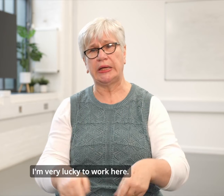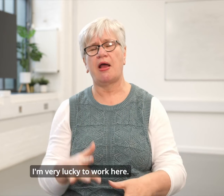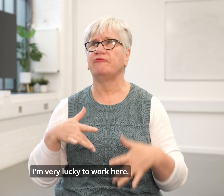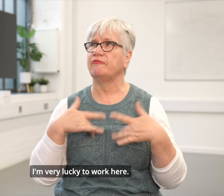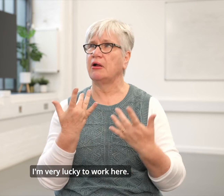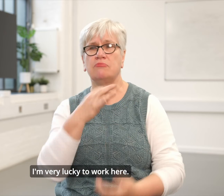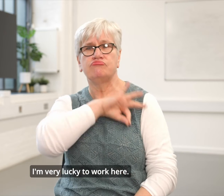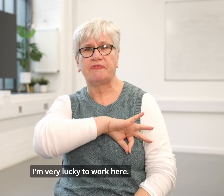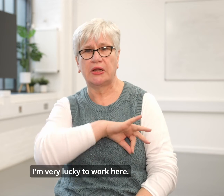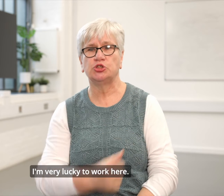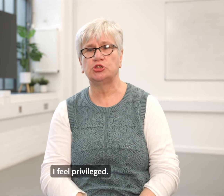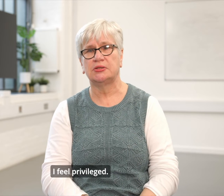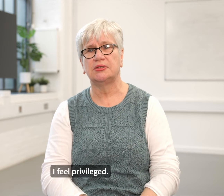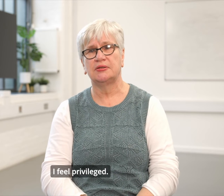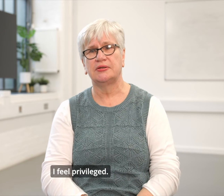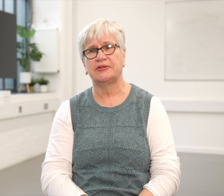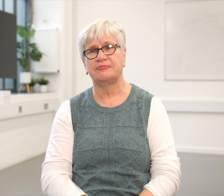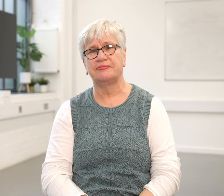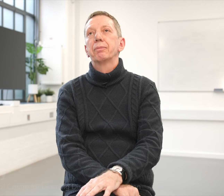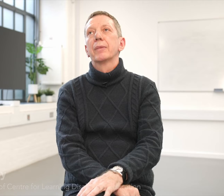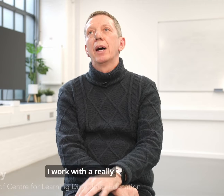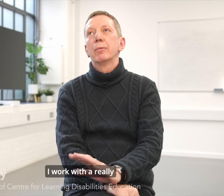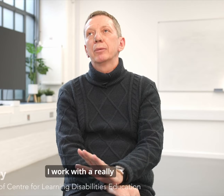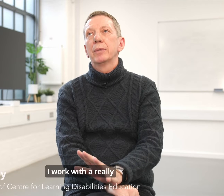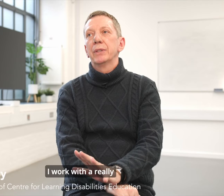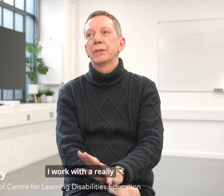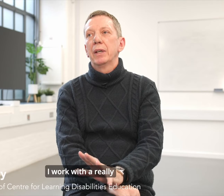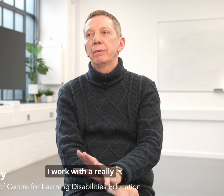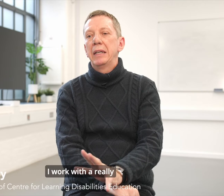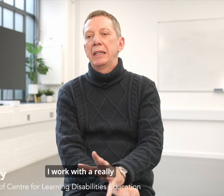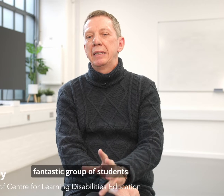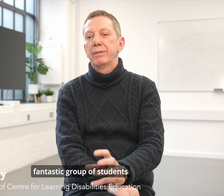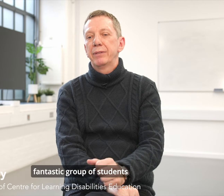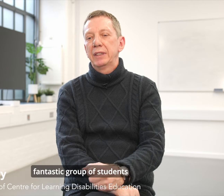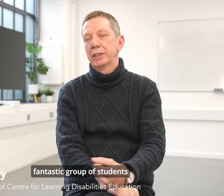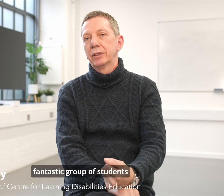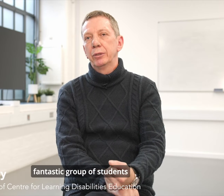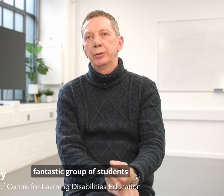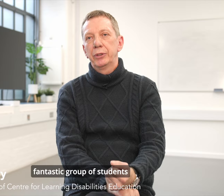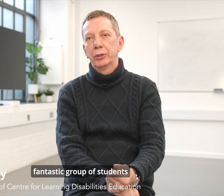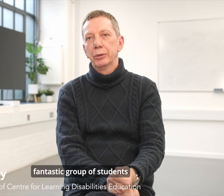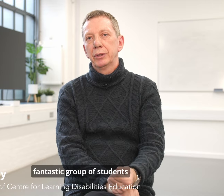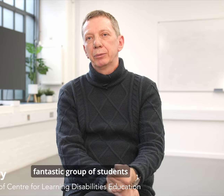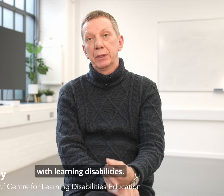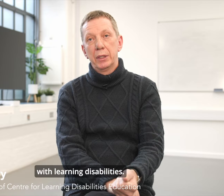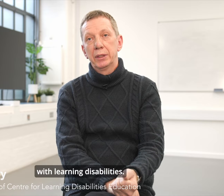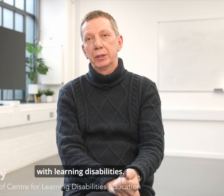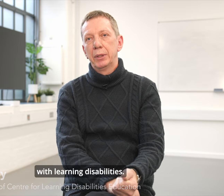very lucky to work here. I feel privileged. I work with a really fantastic group of students with learning